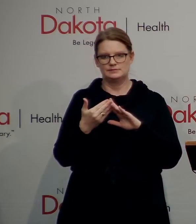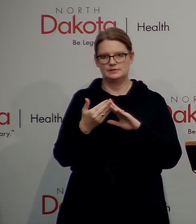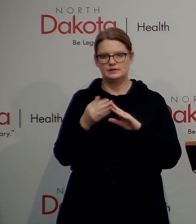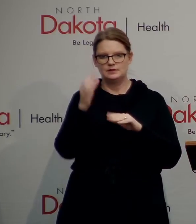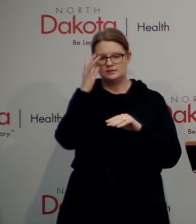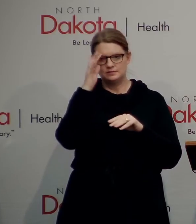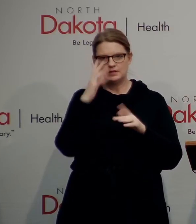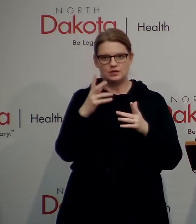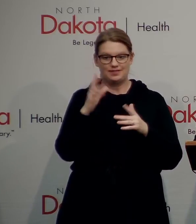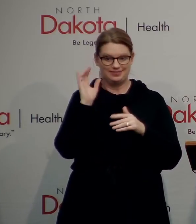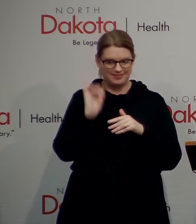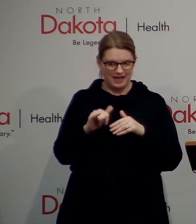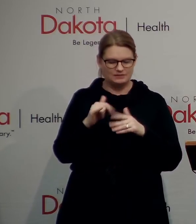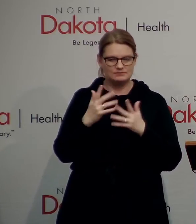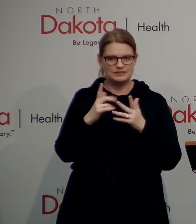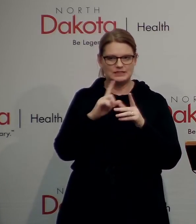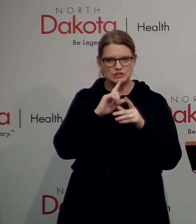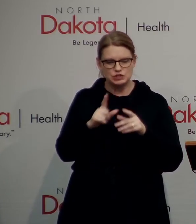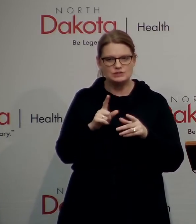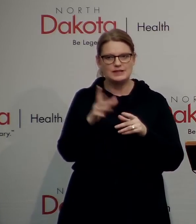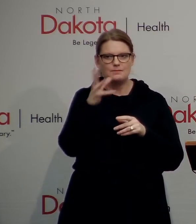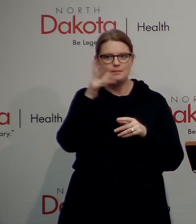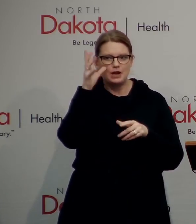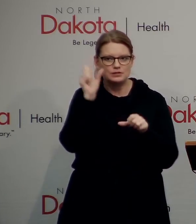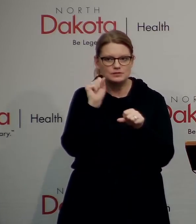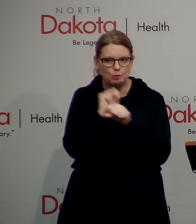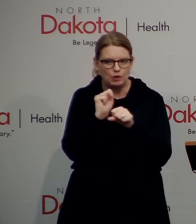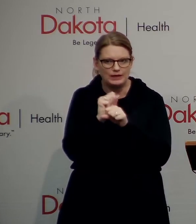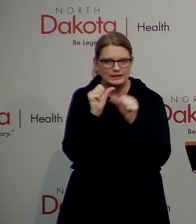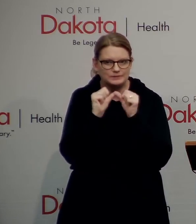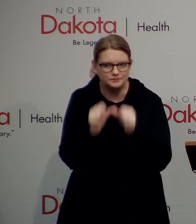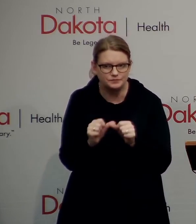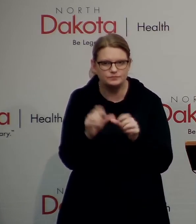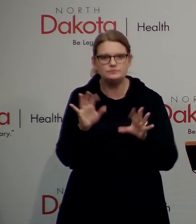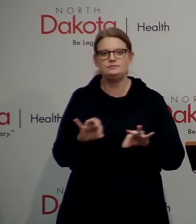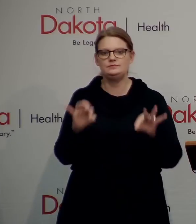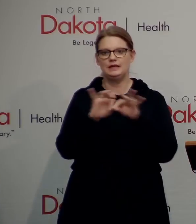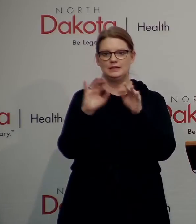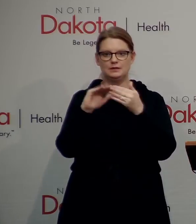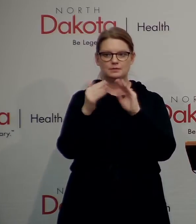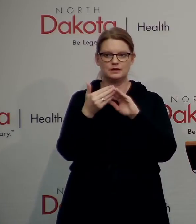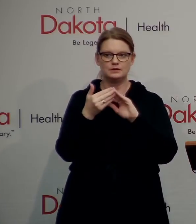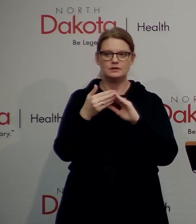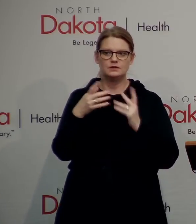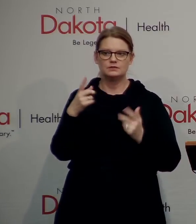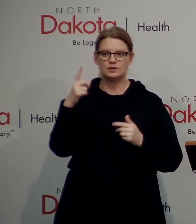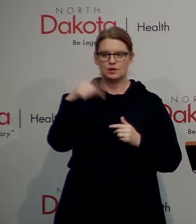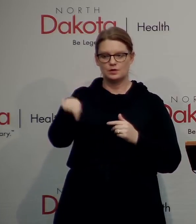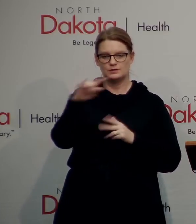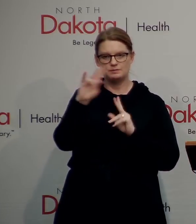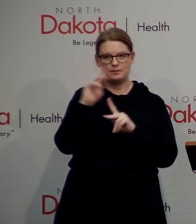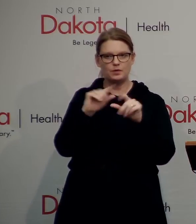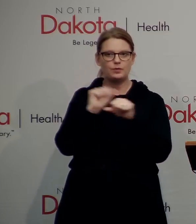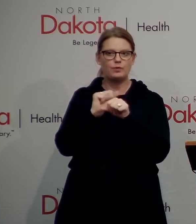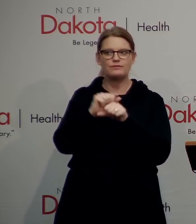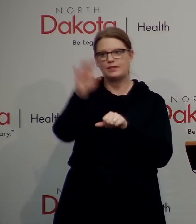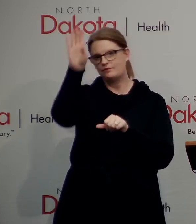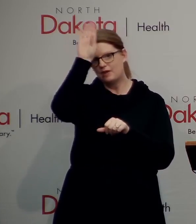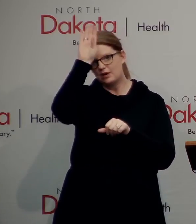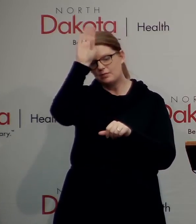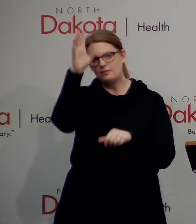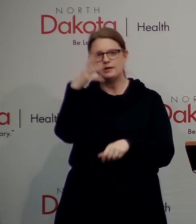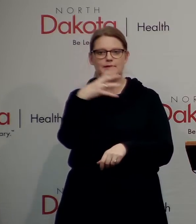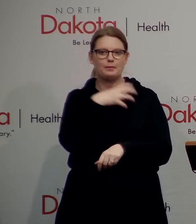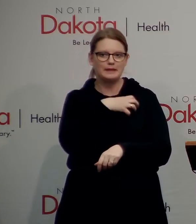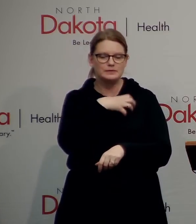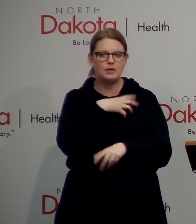helps ensure that parents are able to continue working, and that includes essential community workforce, whether those folks work for the fire department, the police department, whether